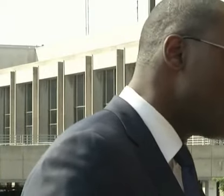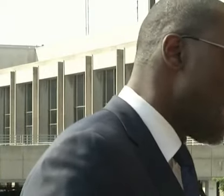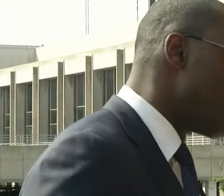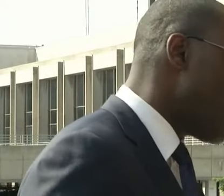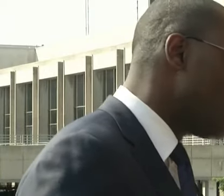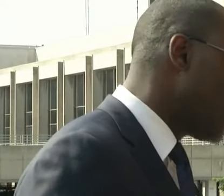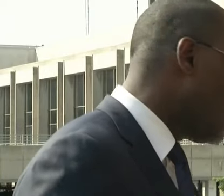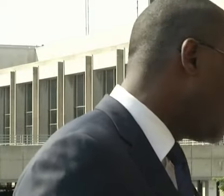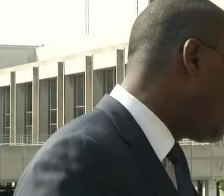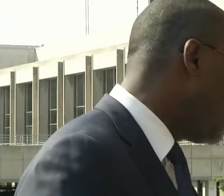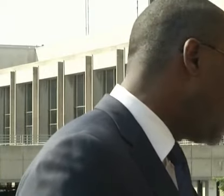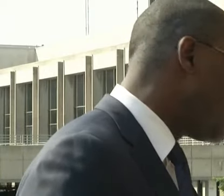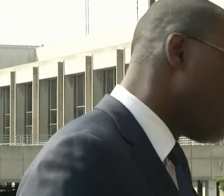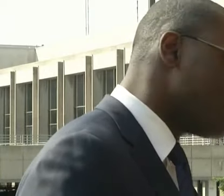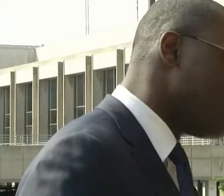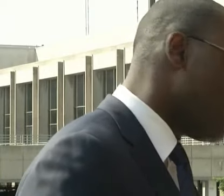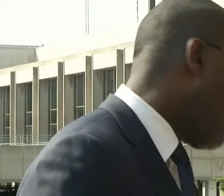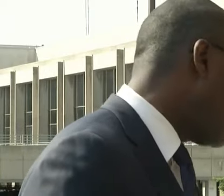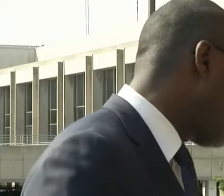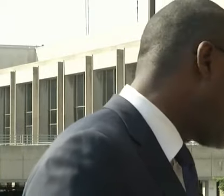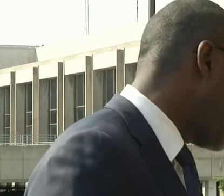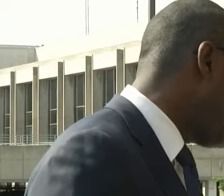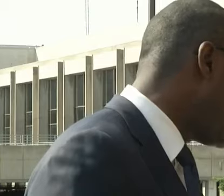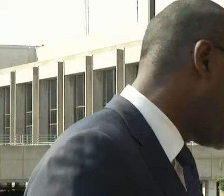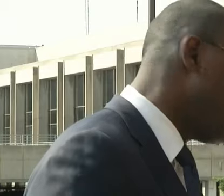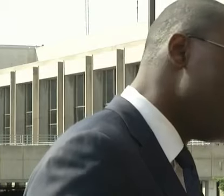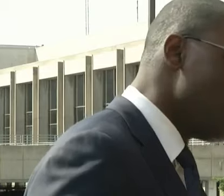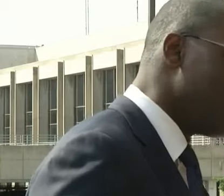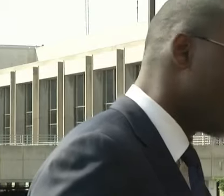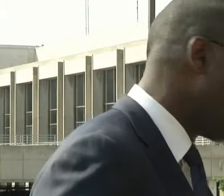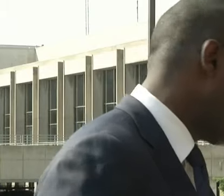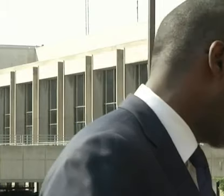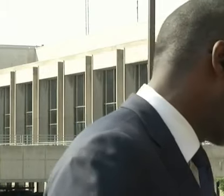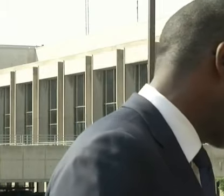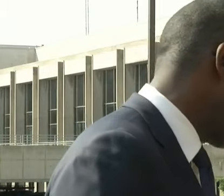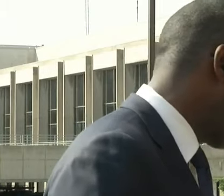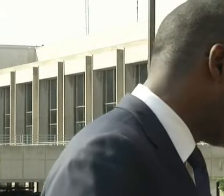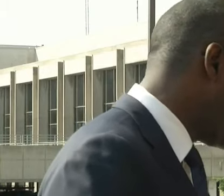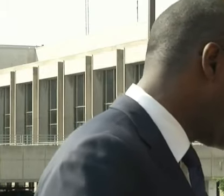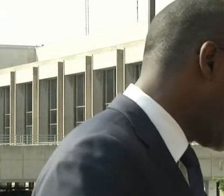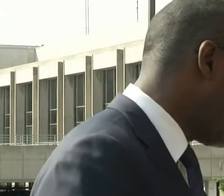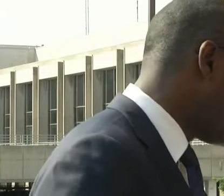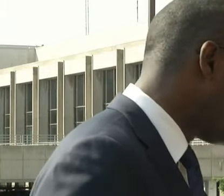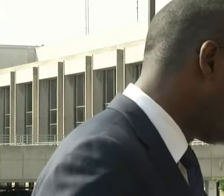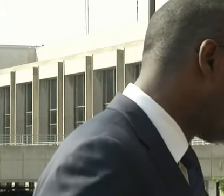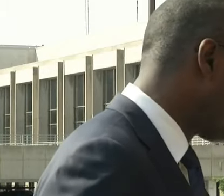here, and frankly, we're going to be doing these in parts of all across the Michigan, but it's great to watch this here.